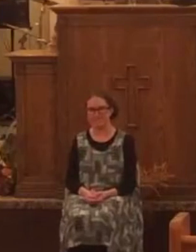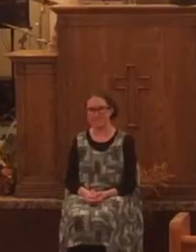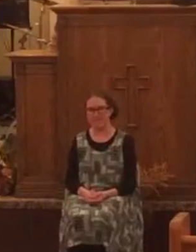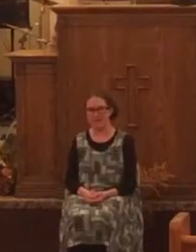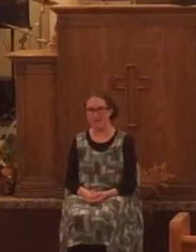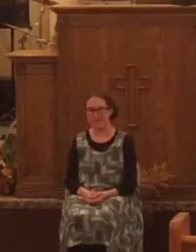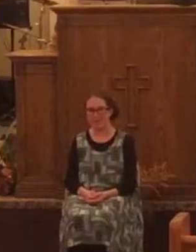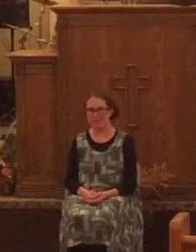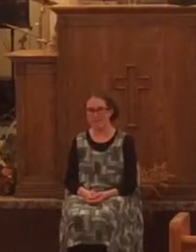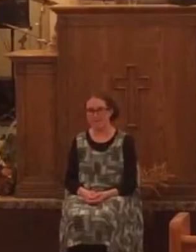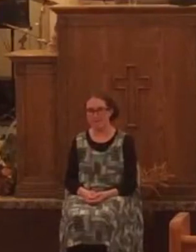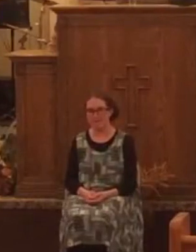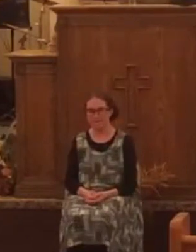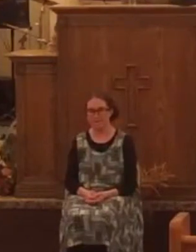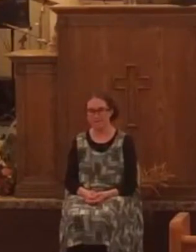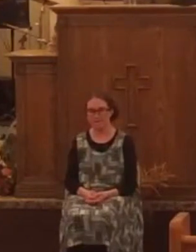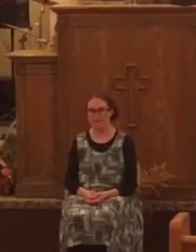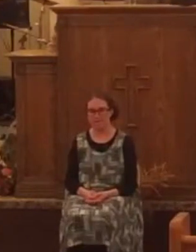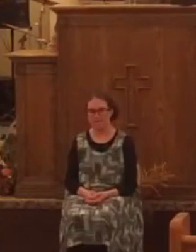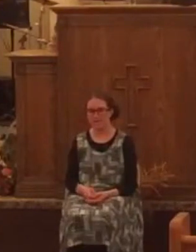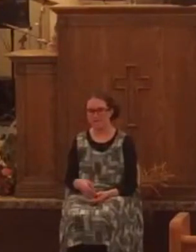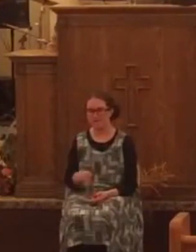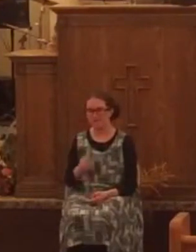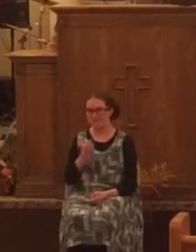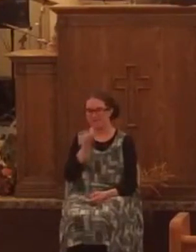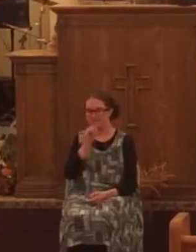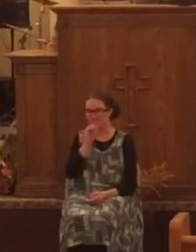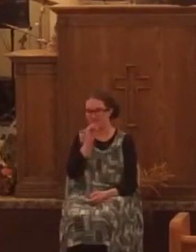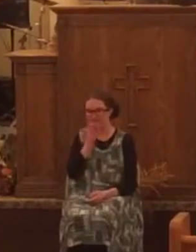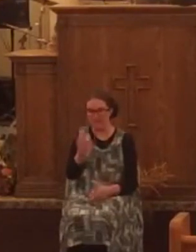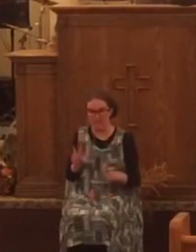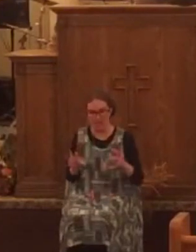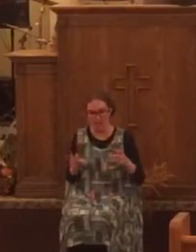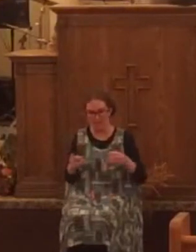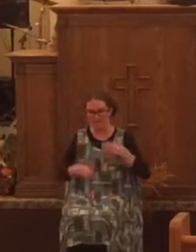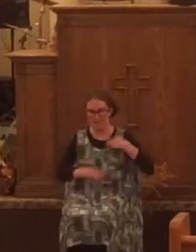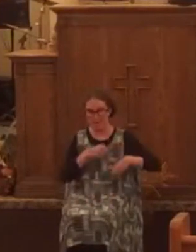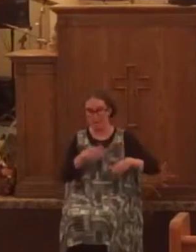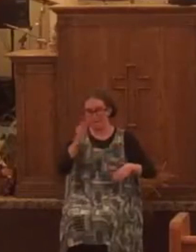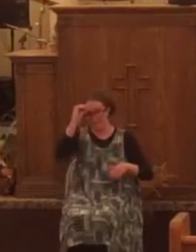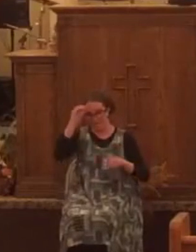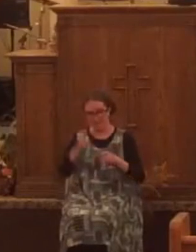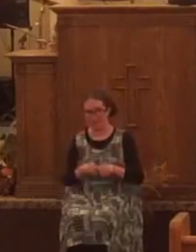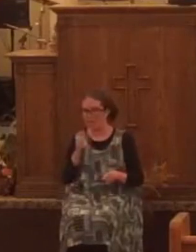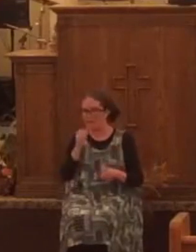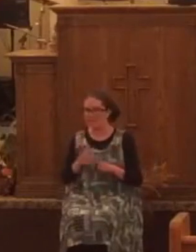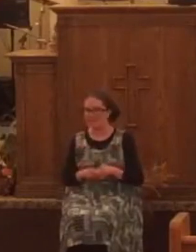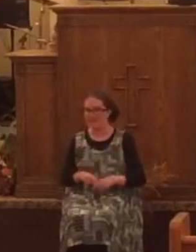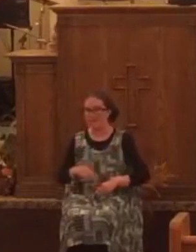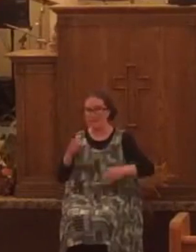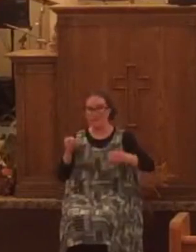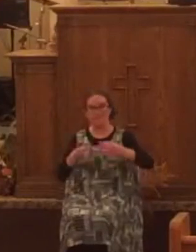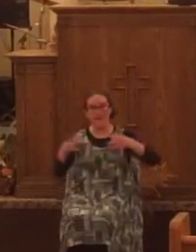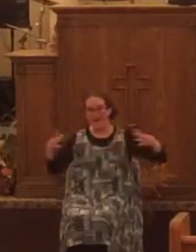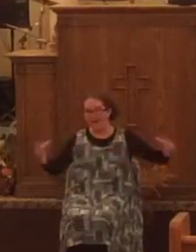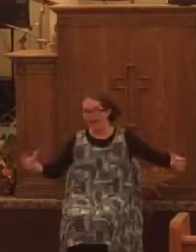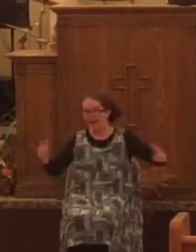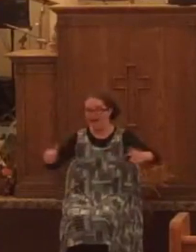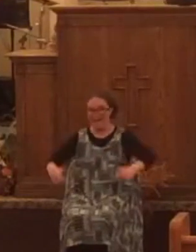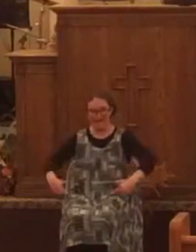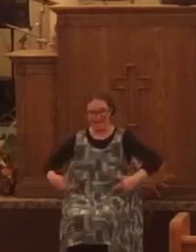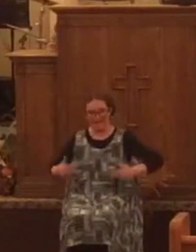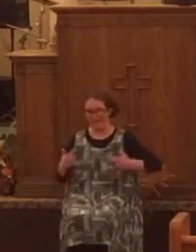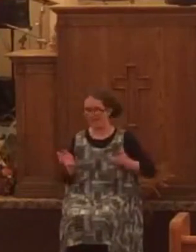And we get this big, ugly fight. Me and my brother and my sister, we get a big ugly living room